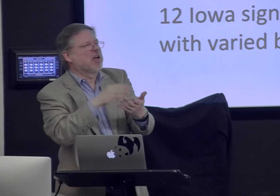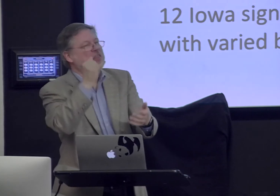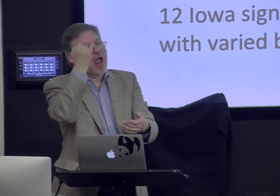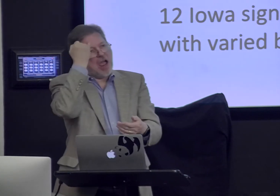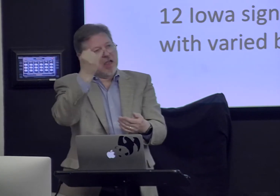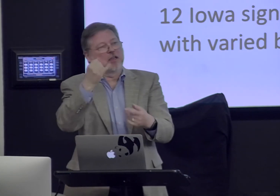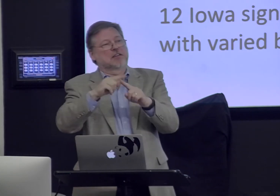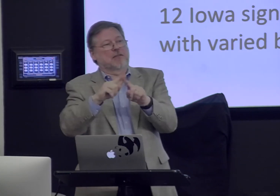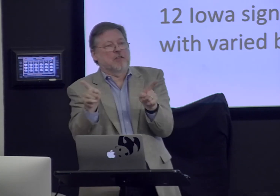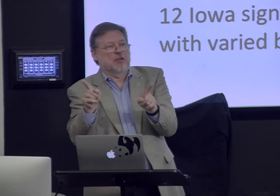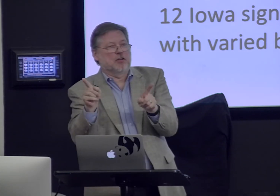coded for this